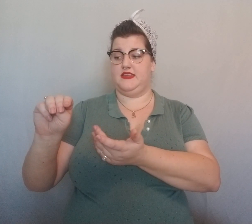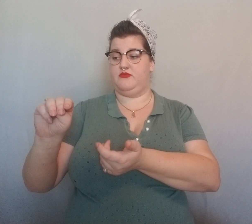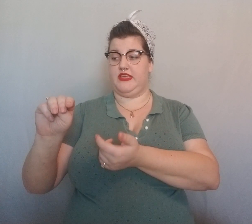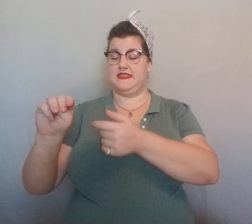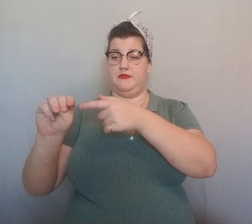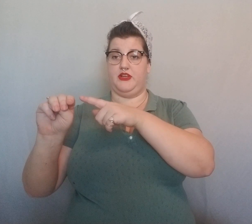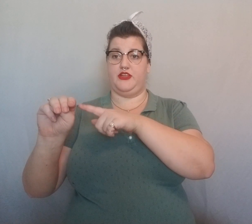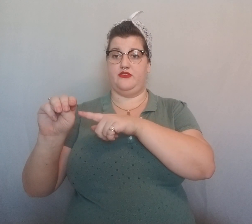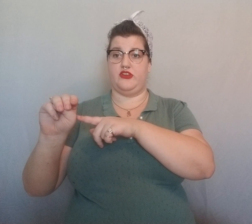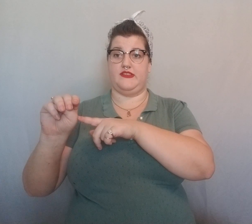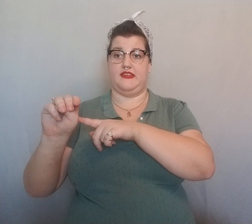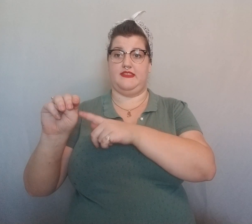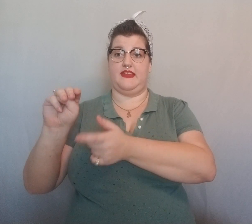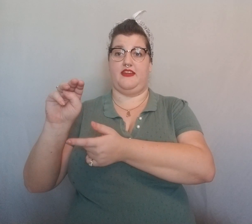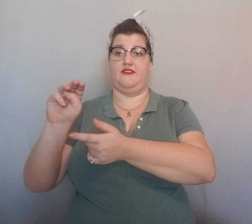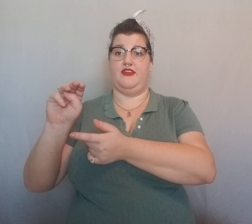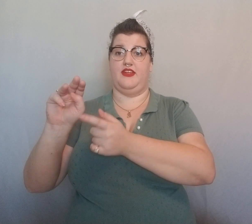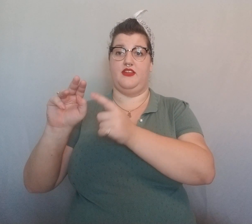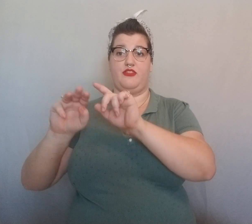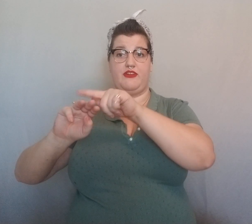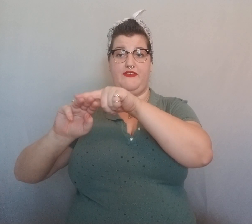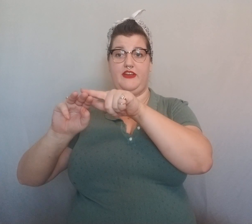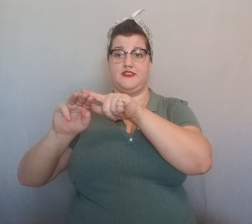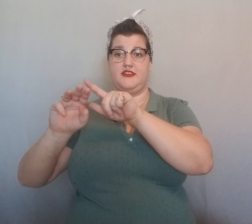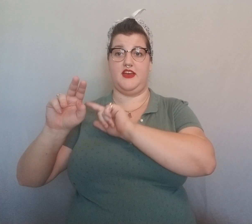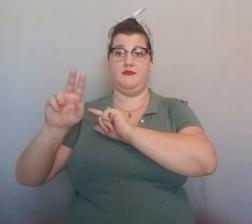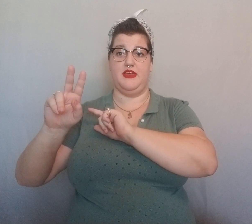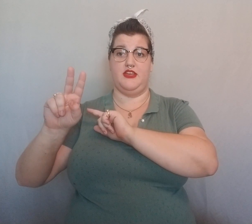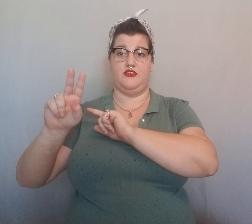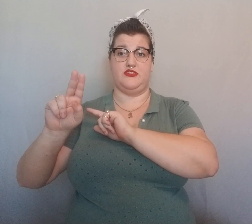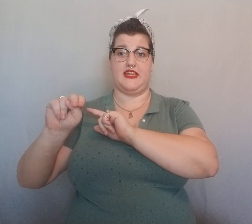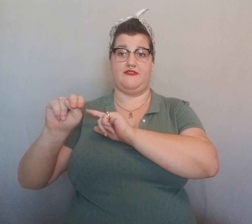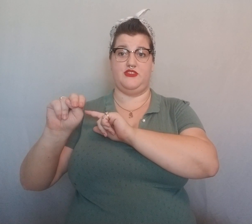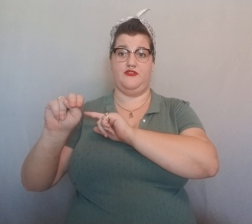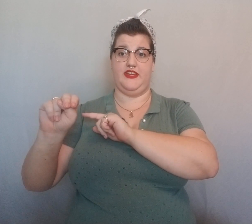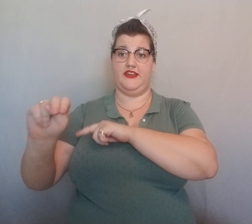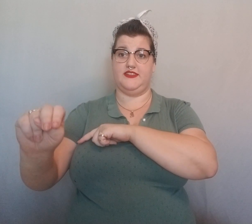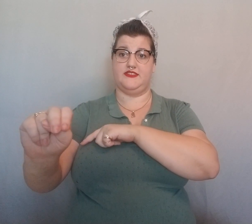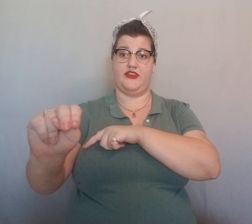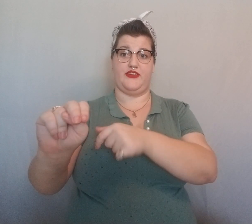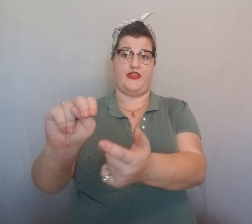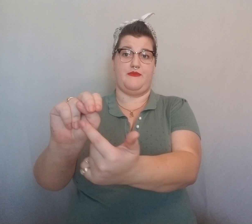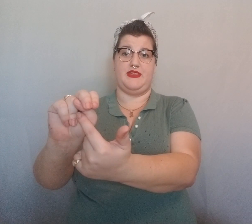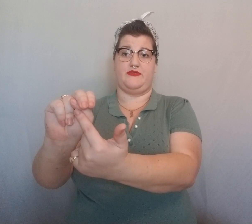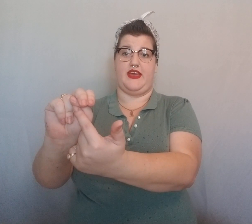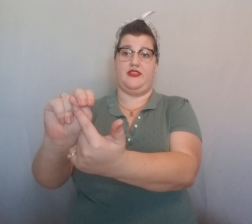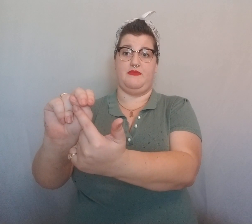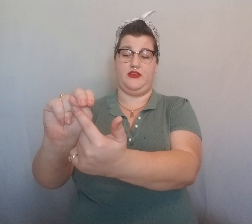really similar. You just, instead of three fingers on top, you just have two fingers. So your thumb is right in the middle right